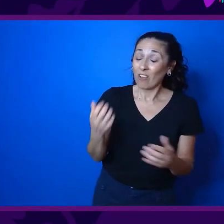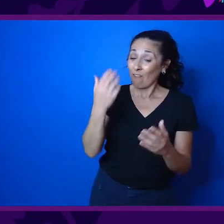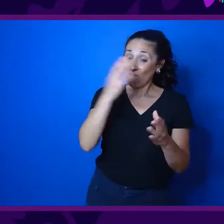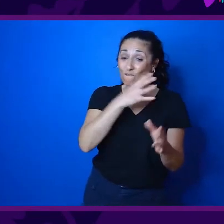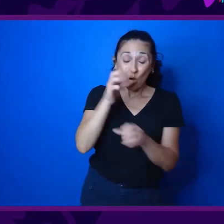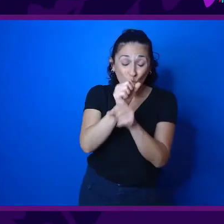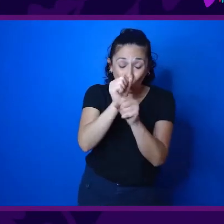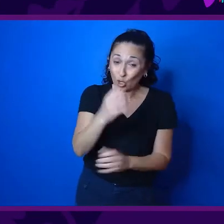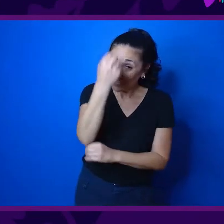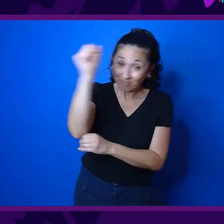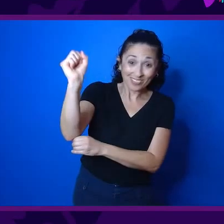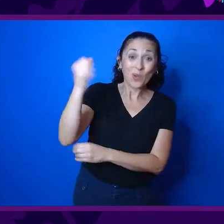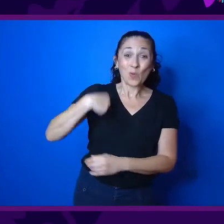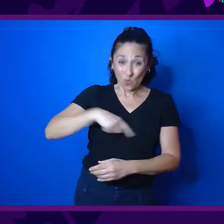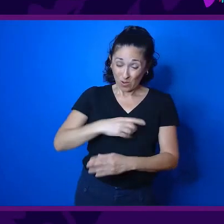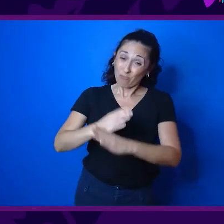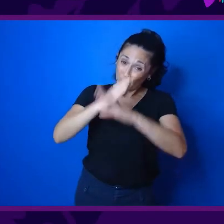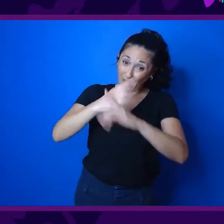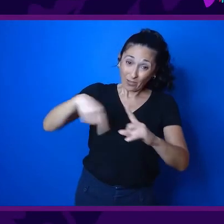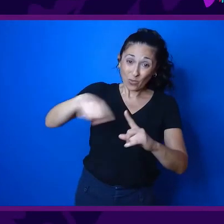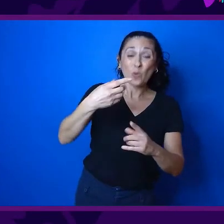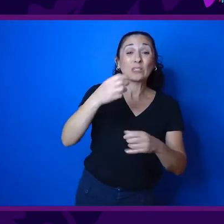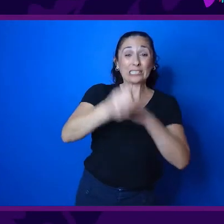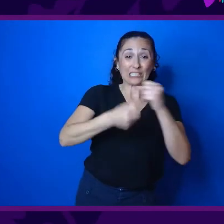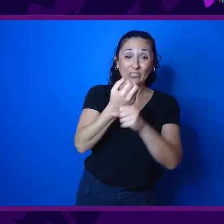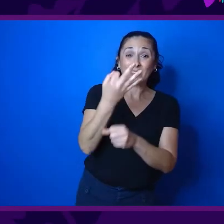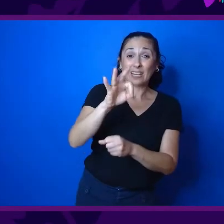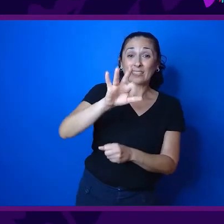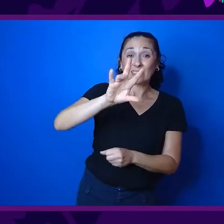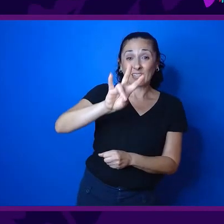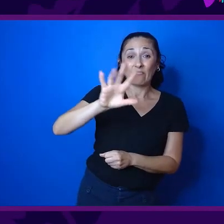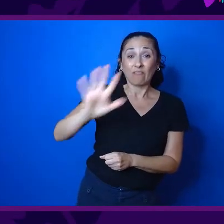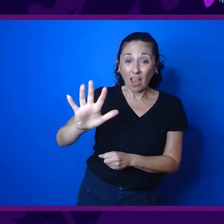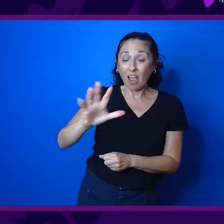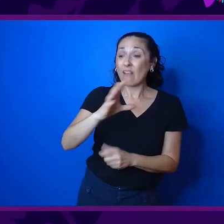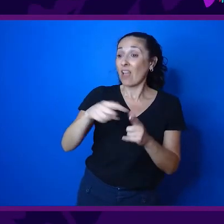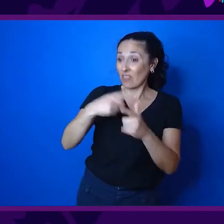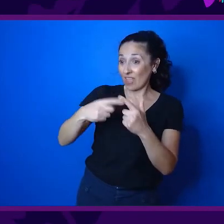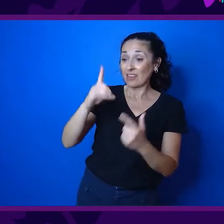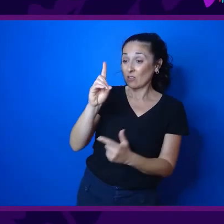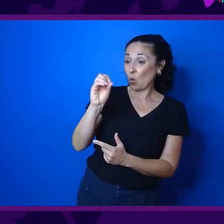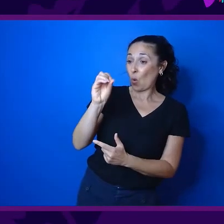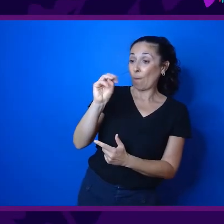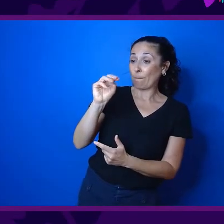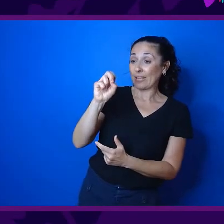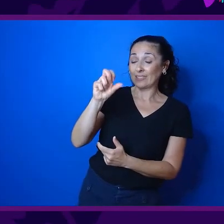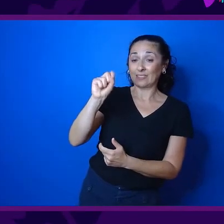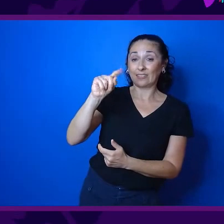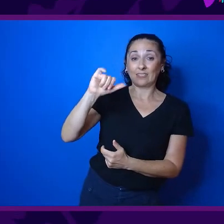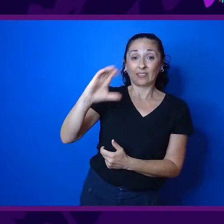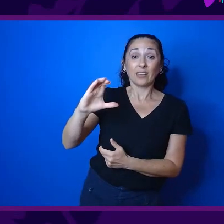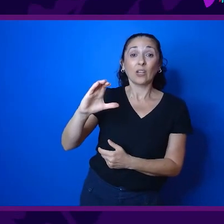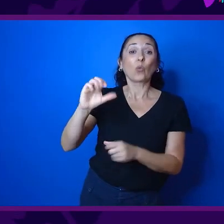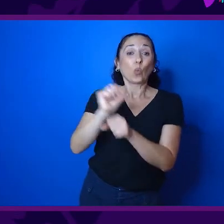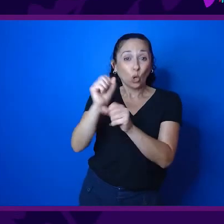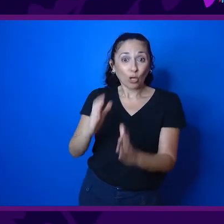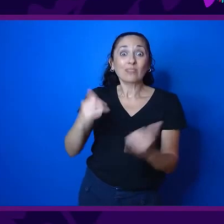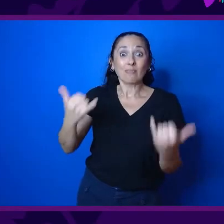in 1975. Then domestic workers were also covered under the great governor, Jerry Brown,